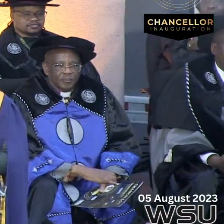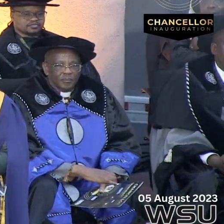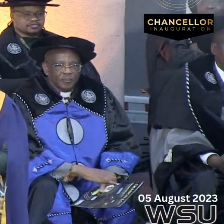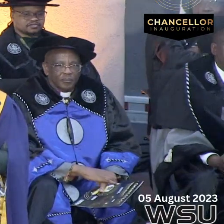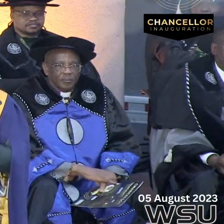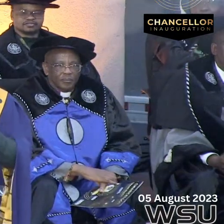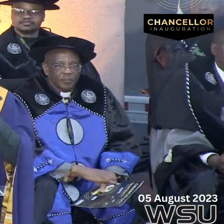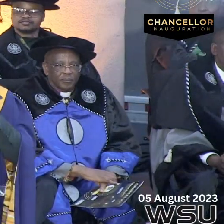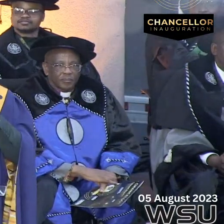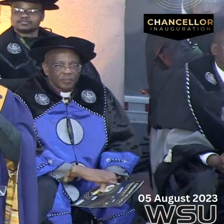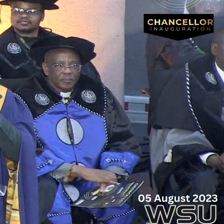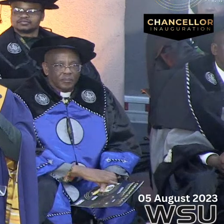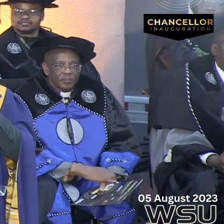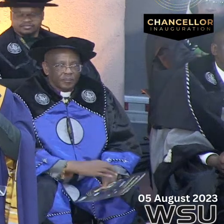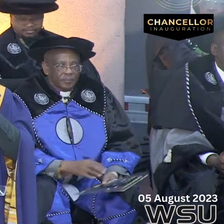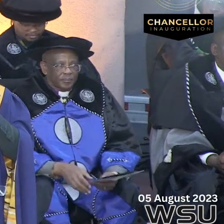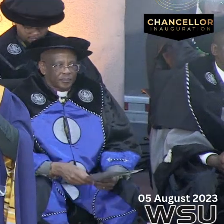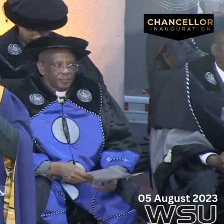part,